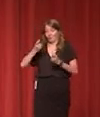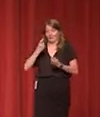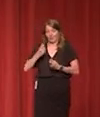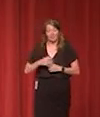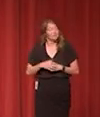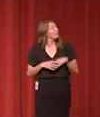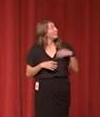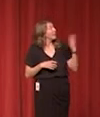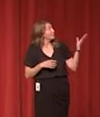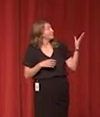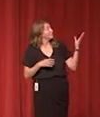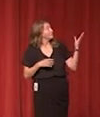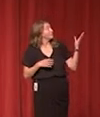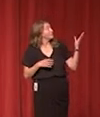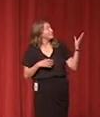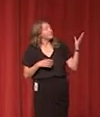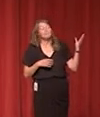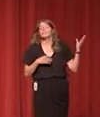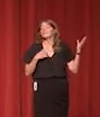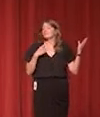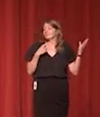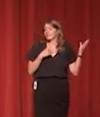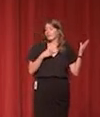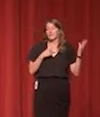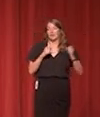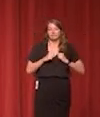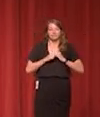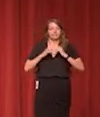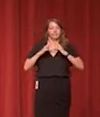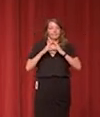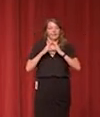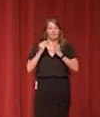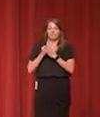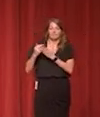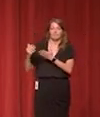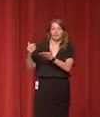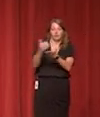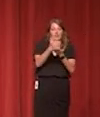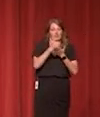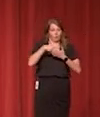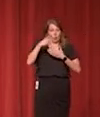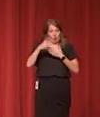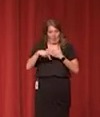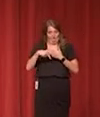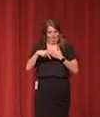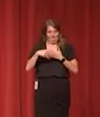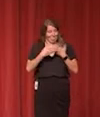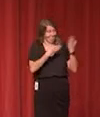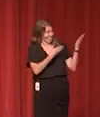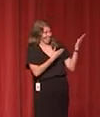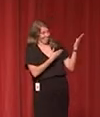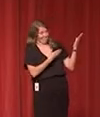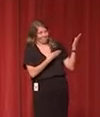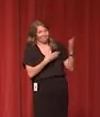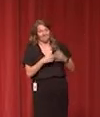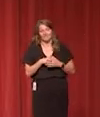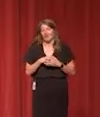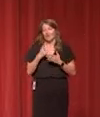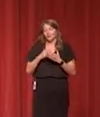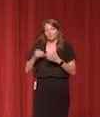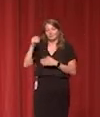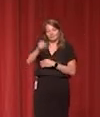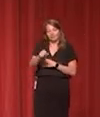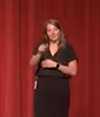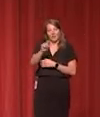UW-Madison launched this fundraising program called Wisconsin Madison Campaign and the Initiative to End Alzheimer's